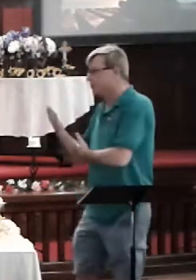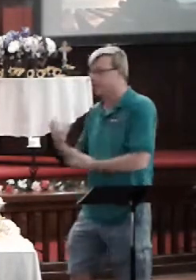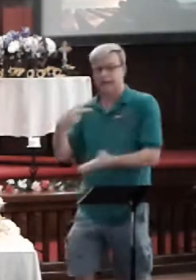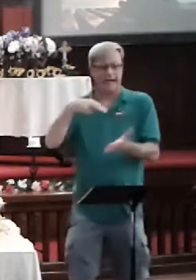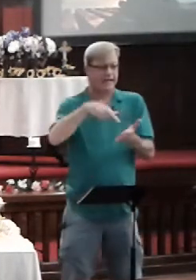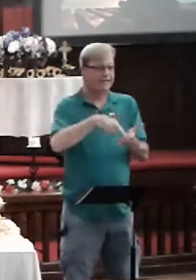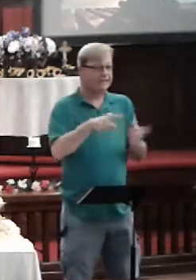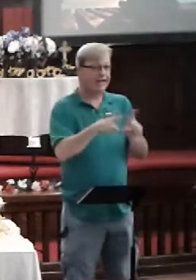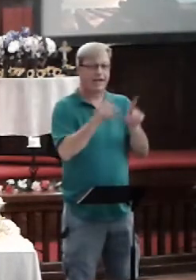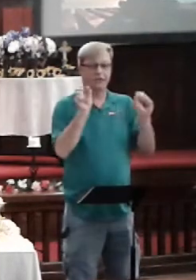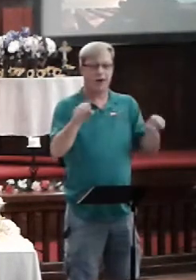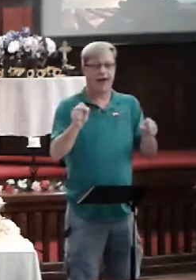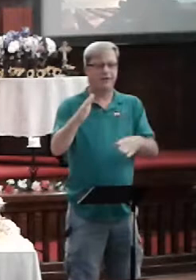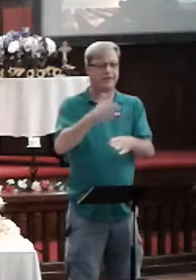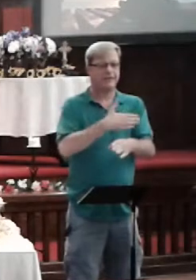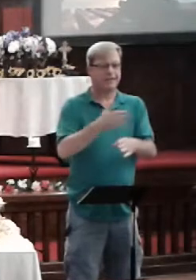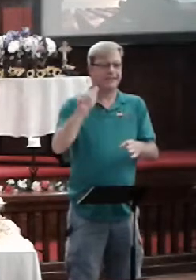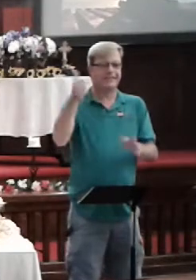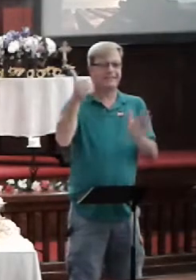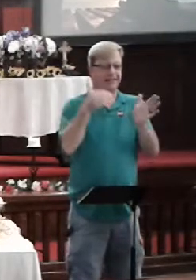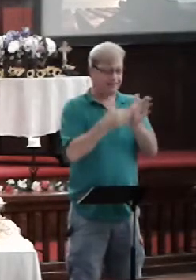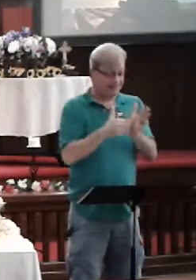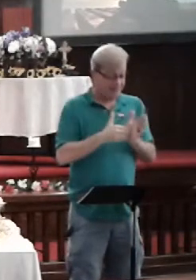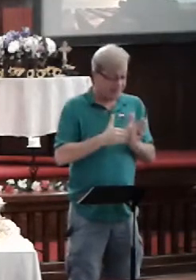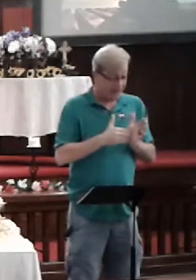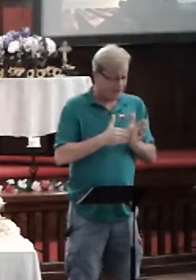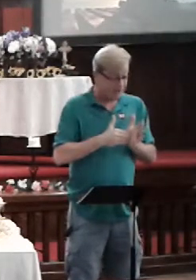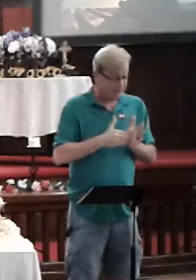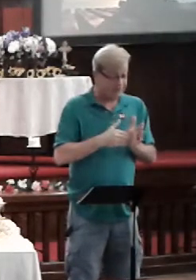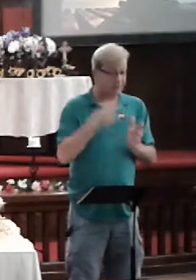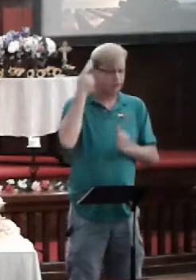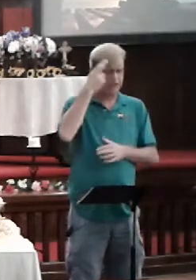stand if you're able, and let's sing 10,000 Reasons.